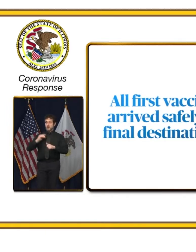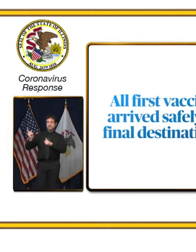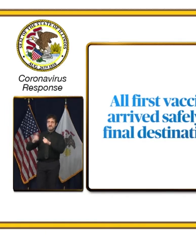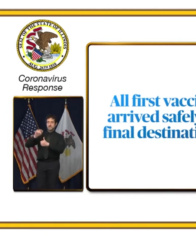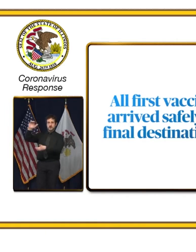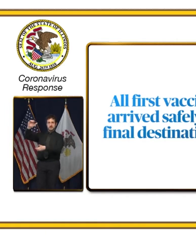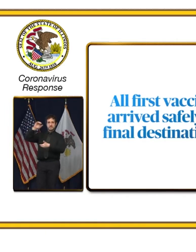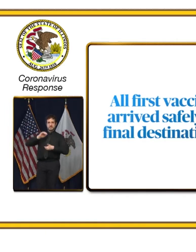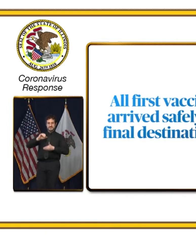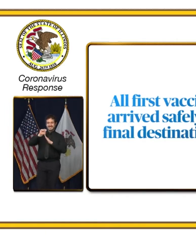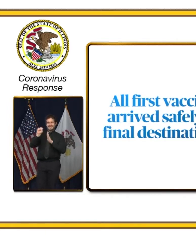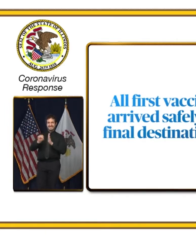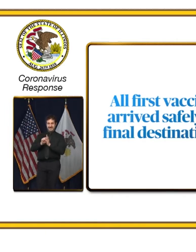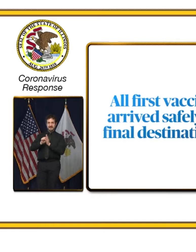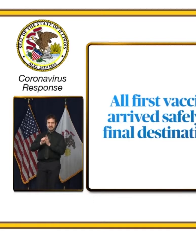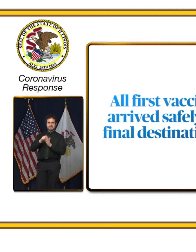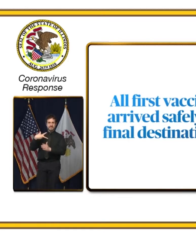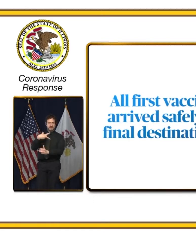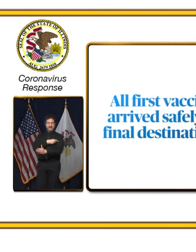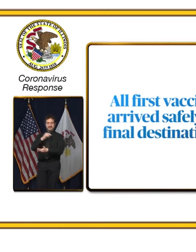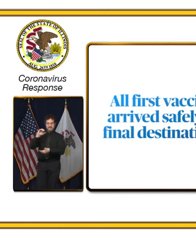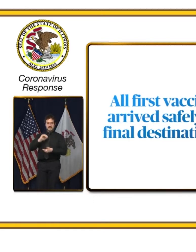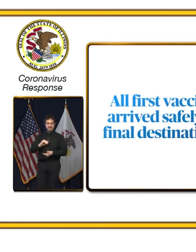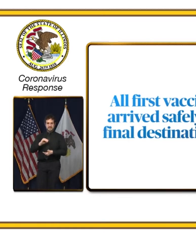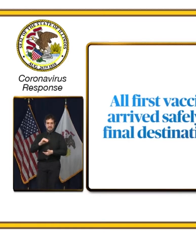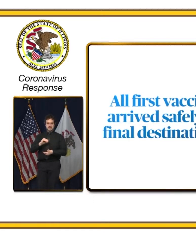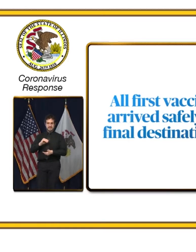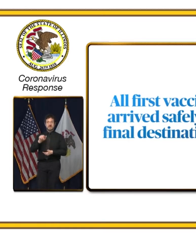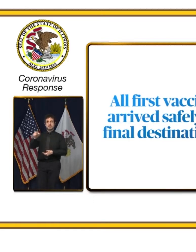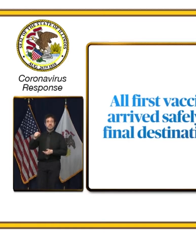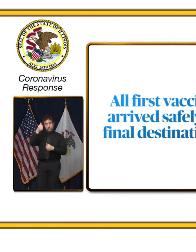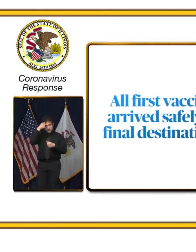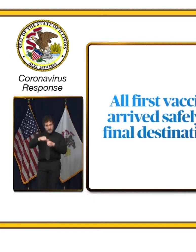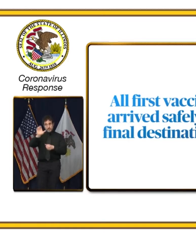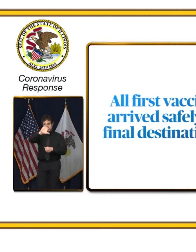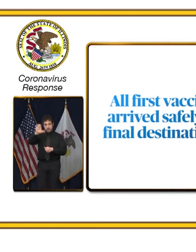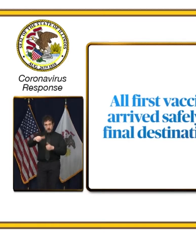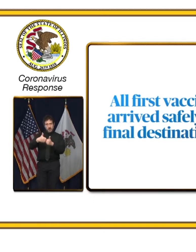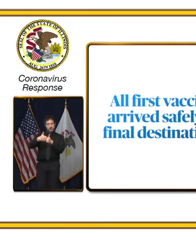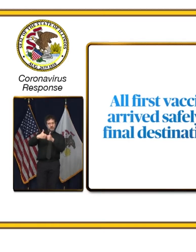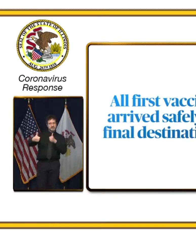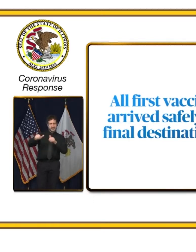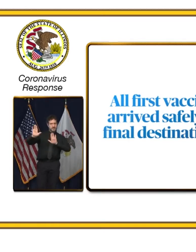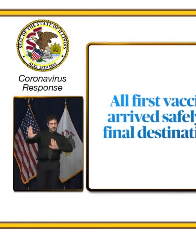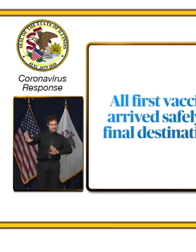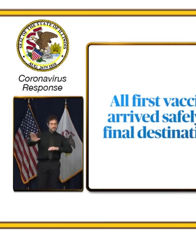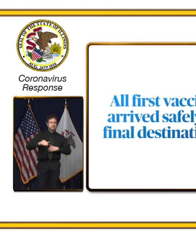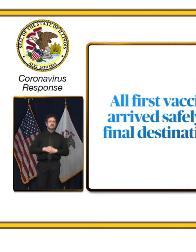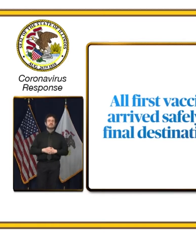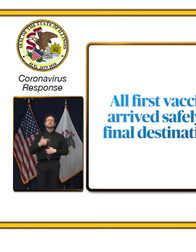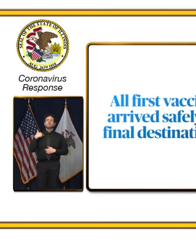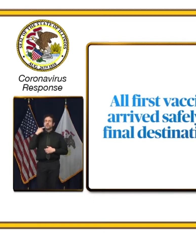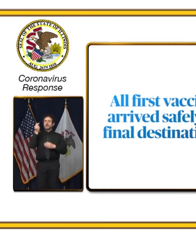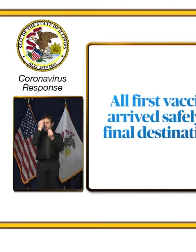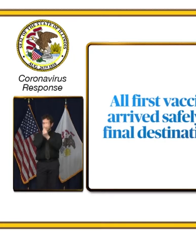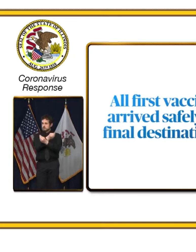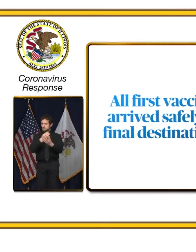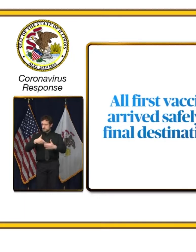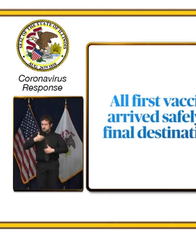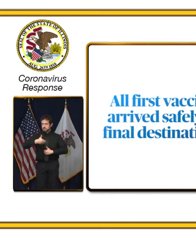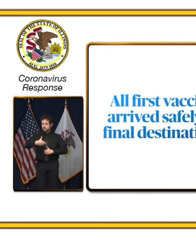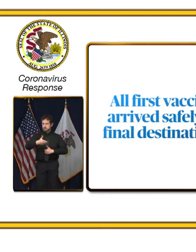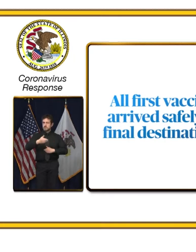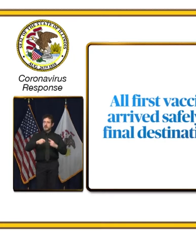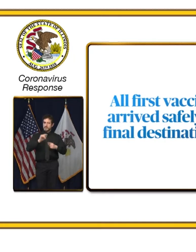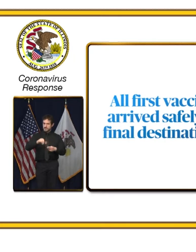initial statewide shipment, separate and apart from Chicago. We'll be sure to provide regular updates on that